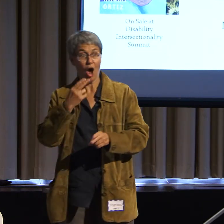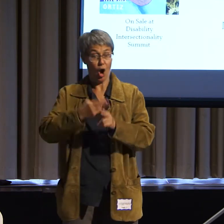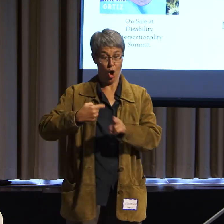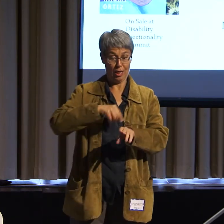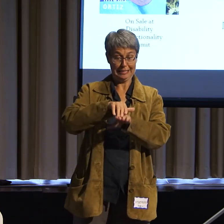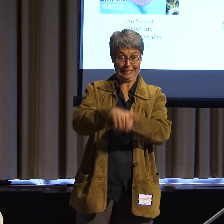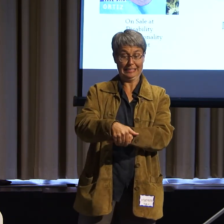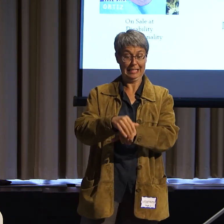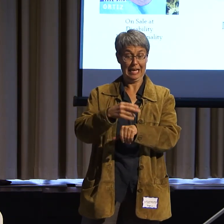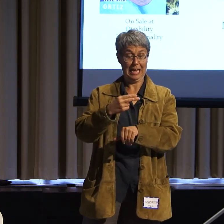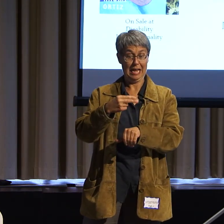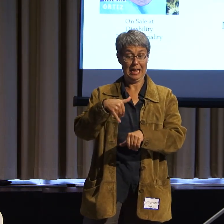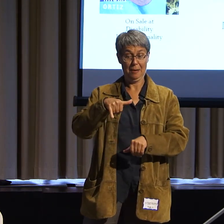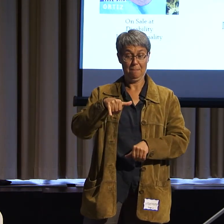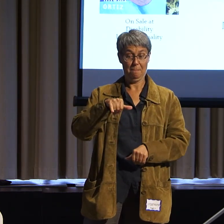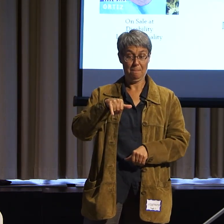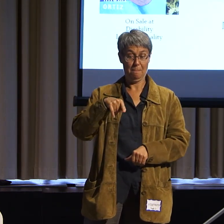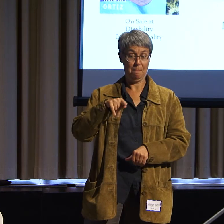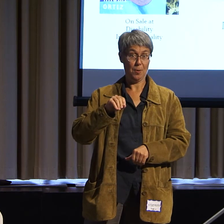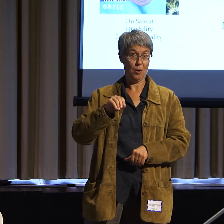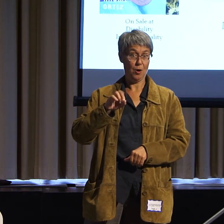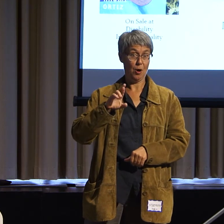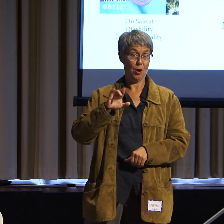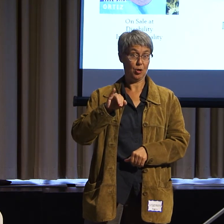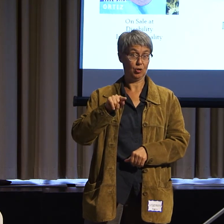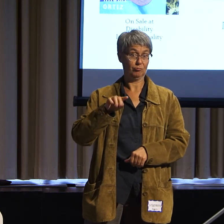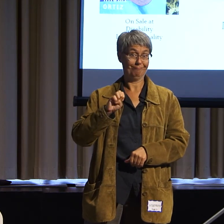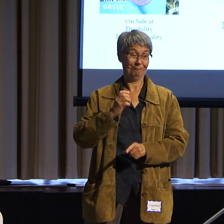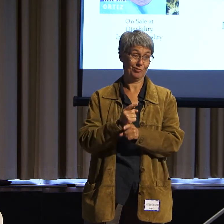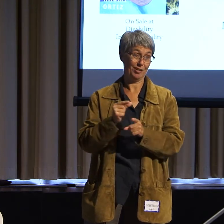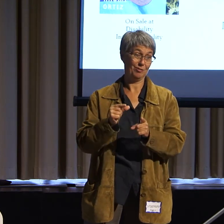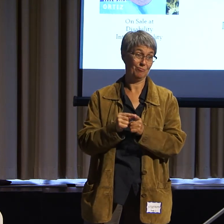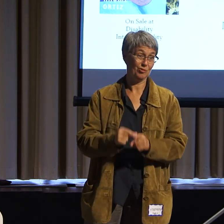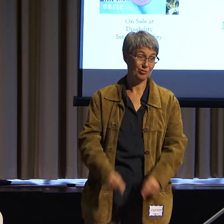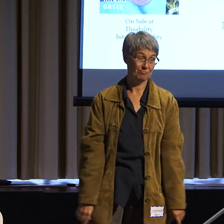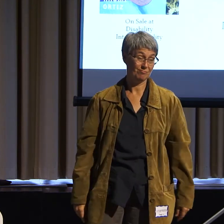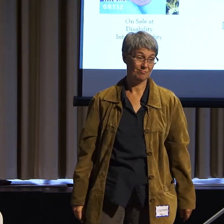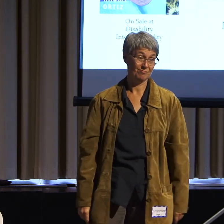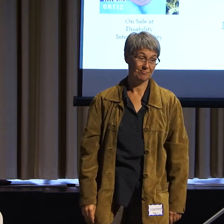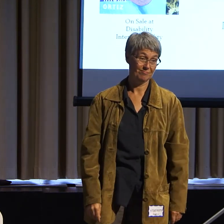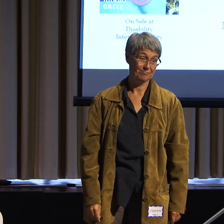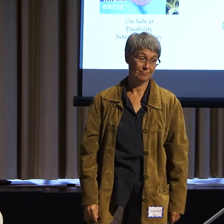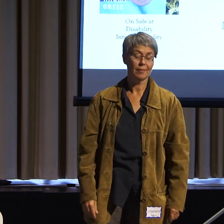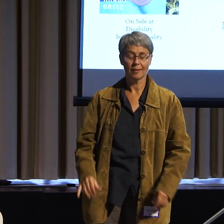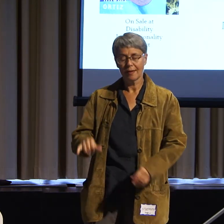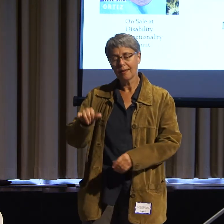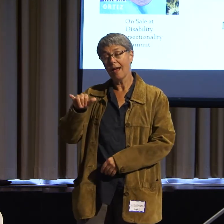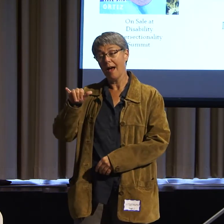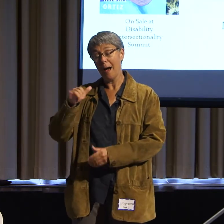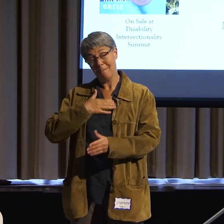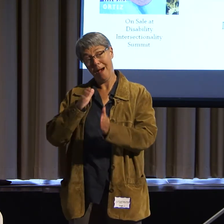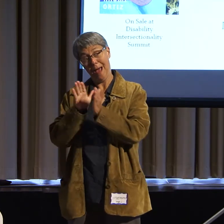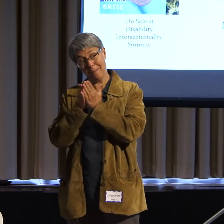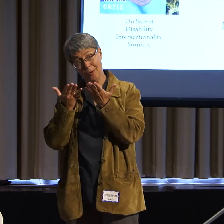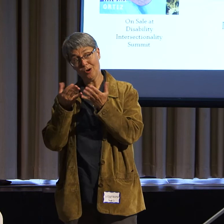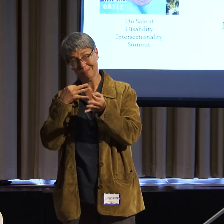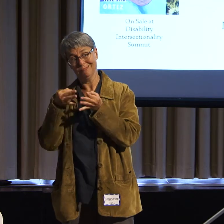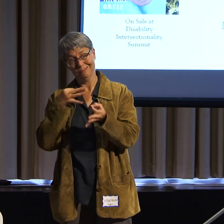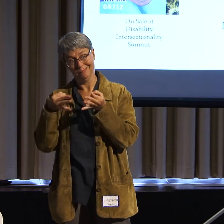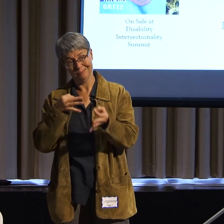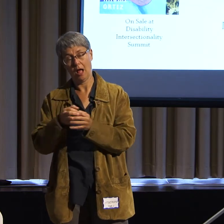all know this. We all agree it's a problem. How are we actually going to get past it in a concrete way? And I don't have any answer to that. I don't know that you do